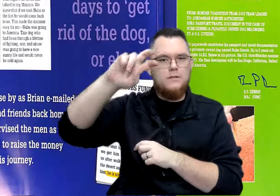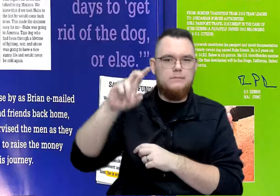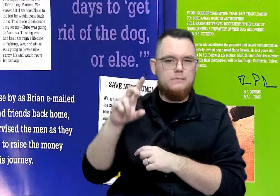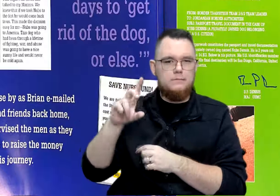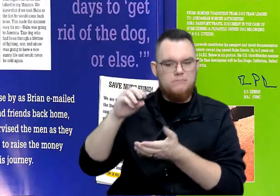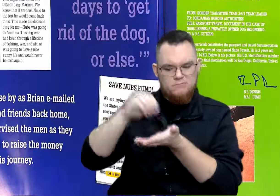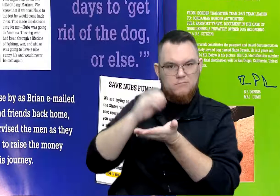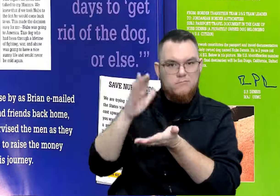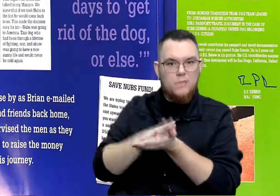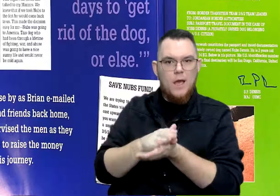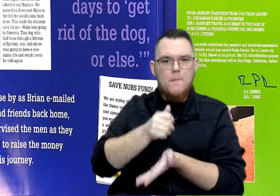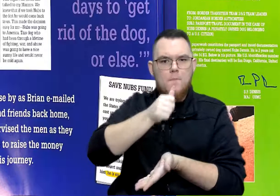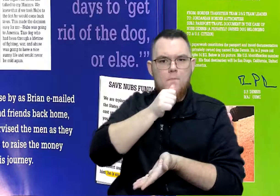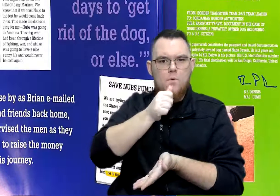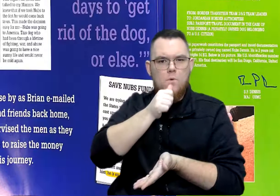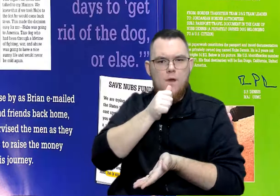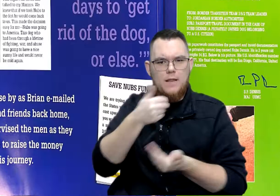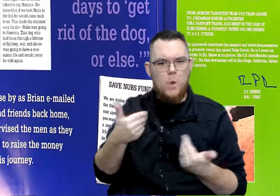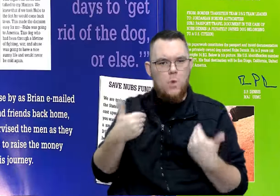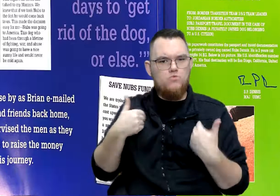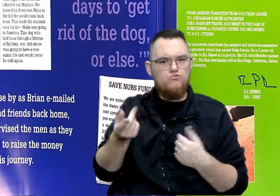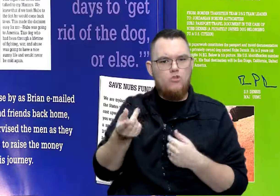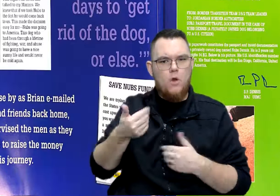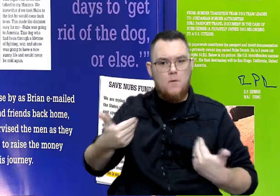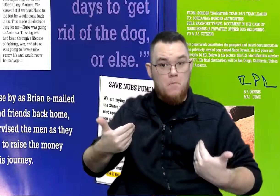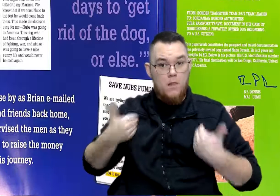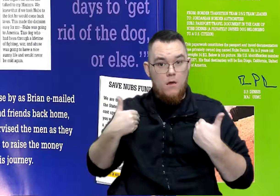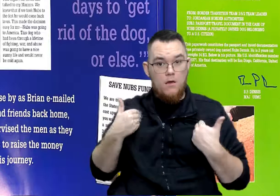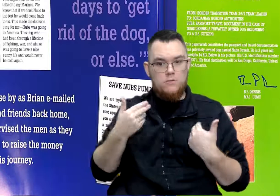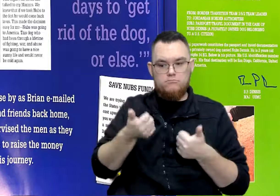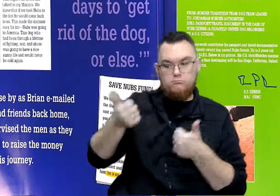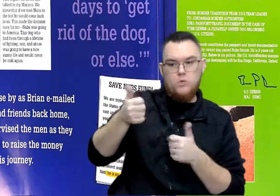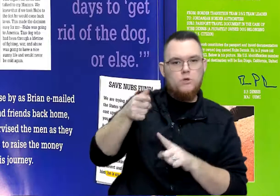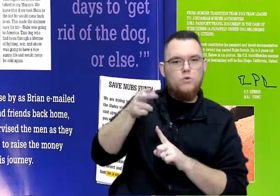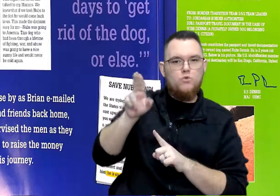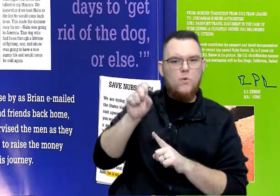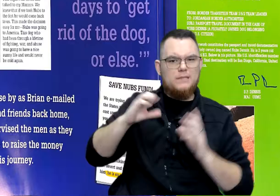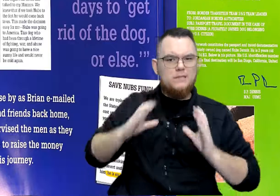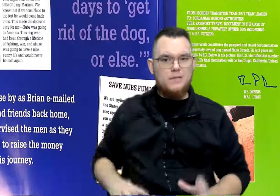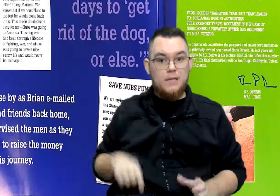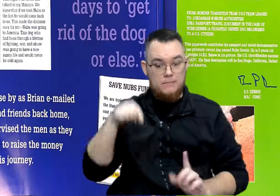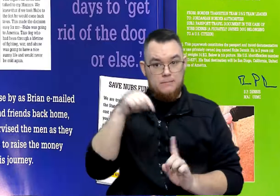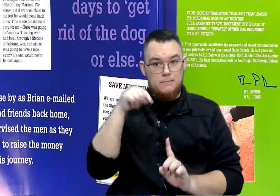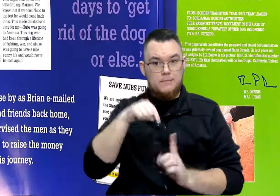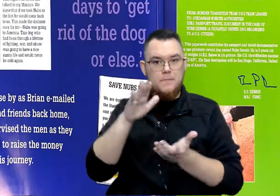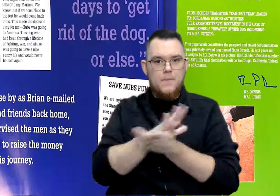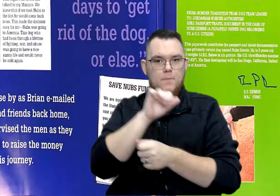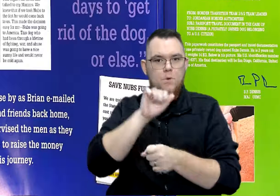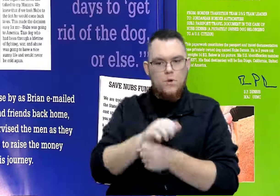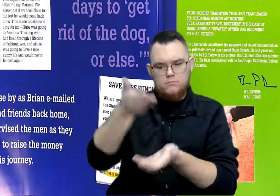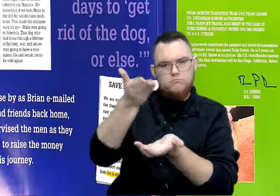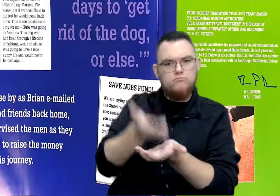dog belonging to a U.S. citizen. 1. This paperwork constitutes the passport and